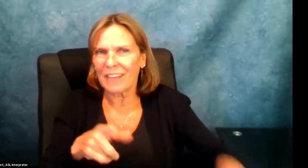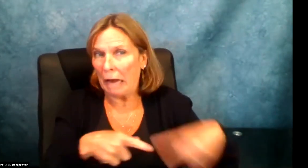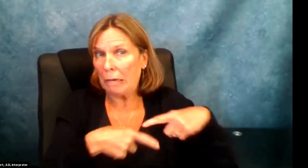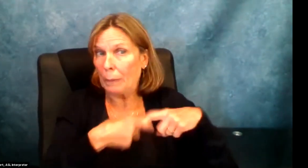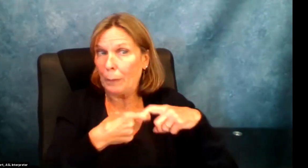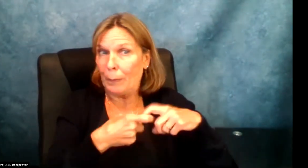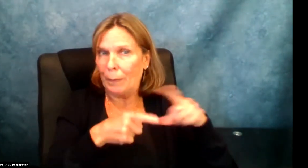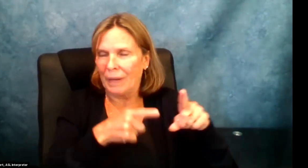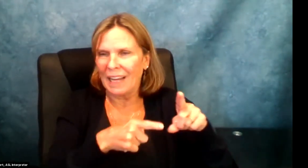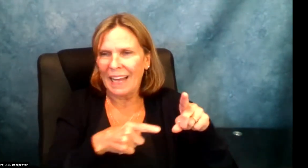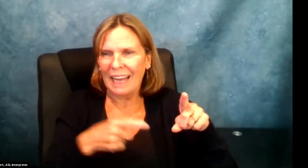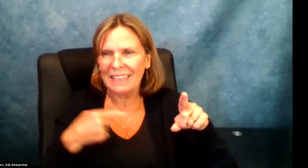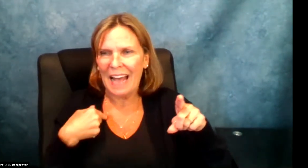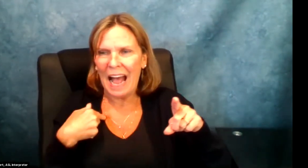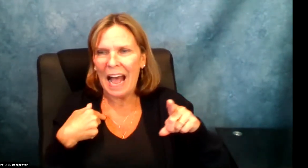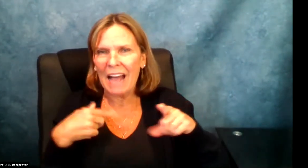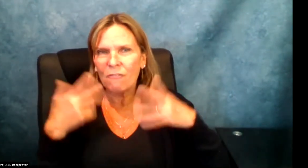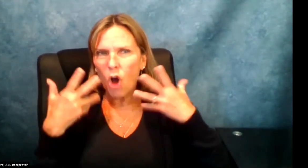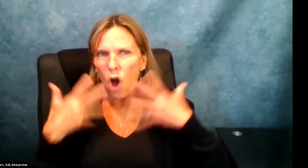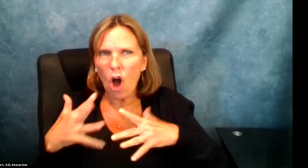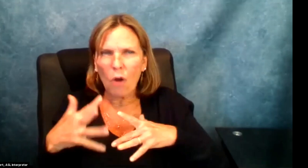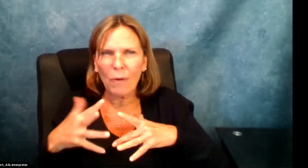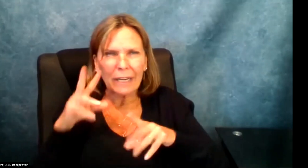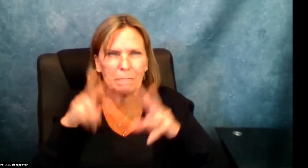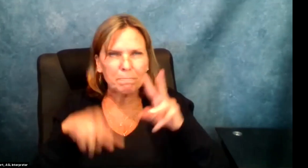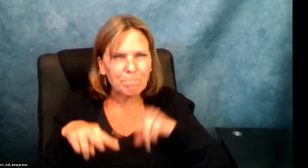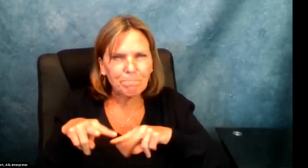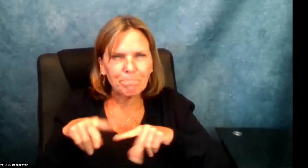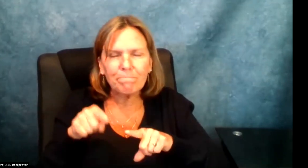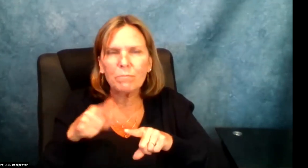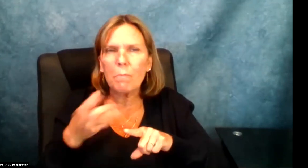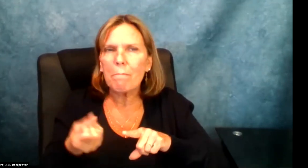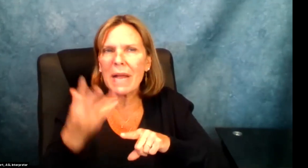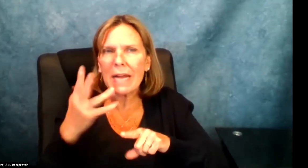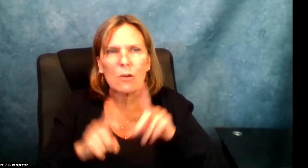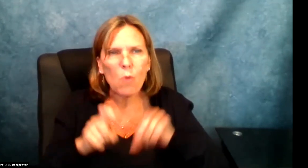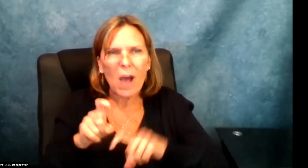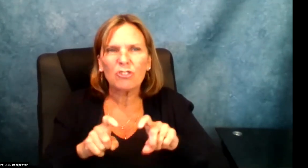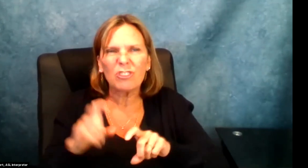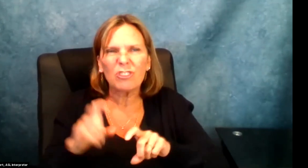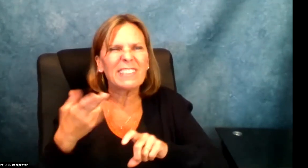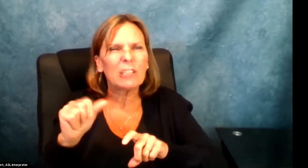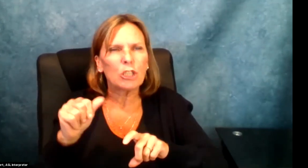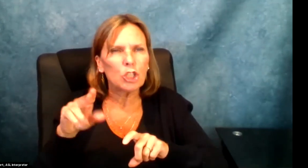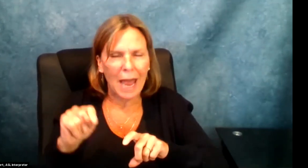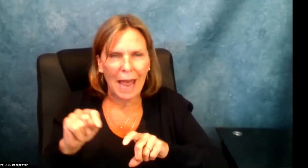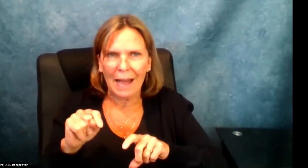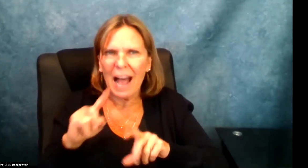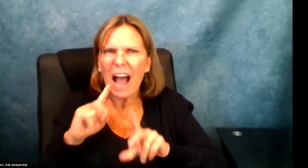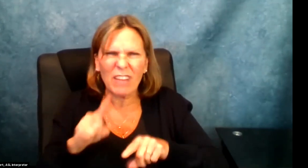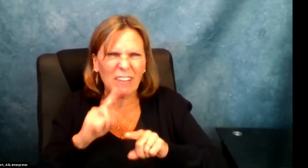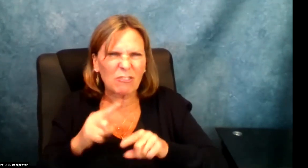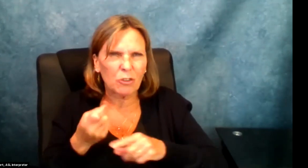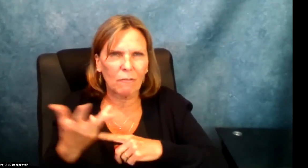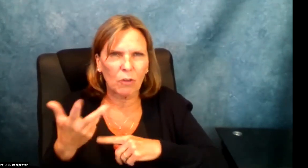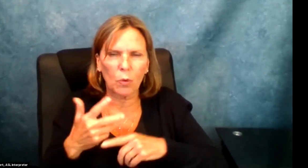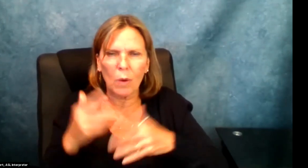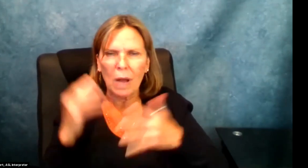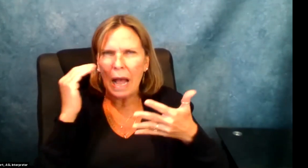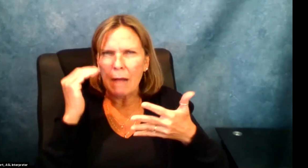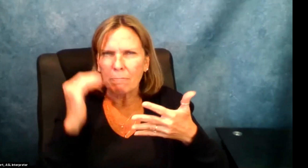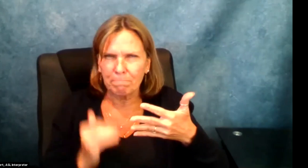you respond. I answered a few questions. I did actually want to start not quite in order,